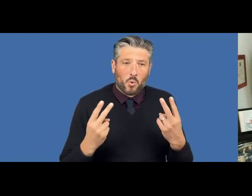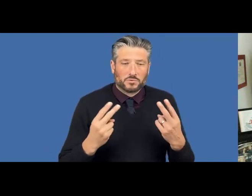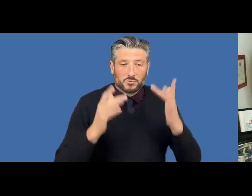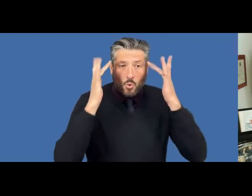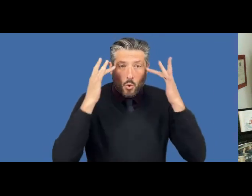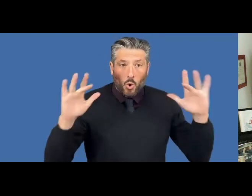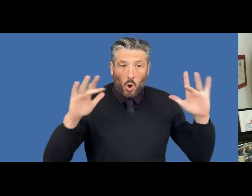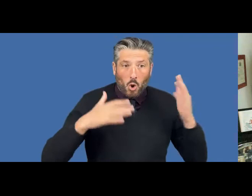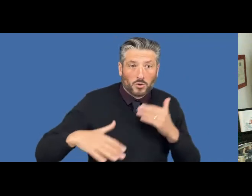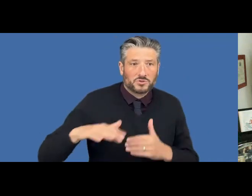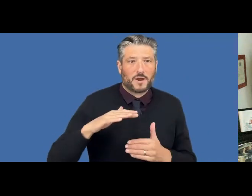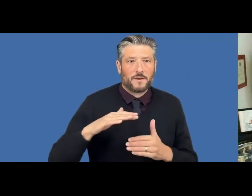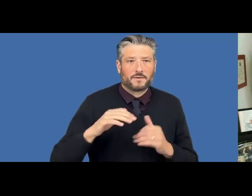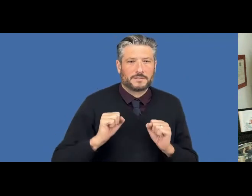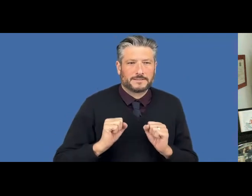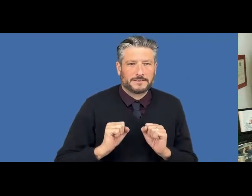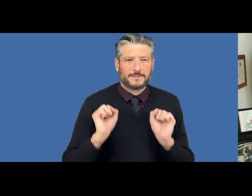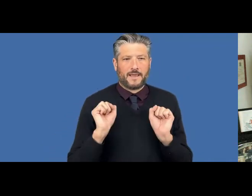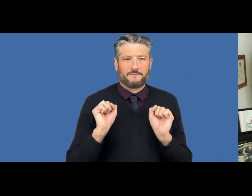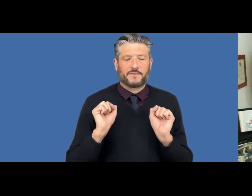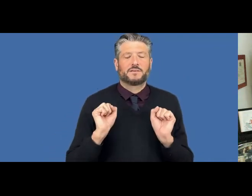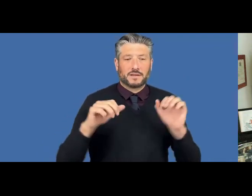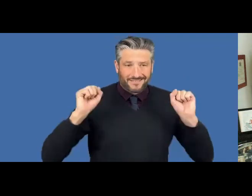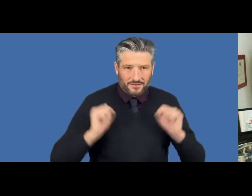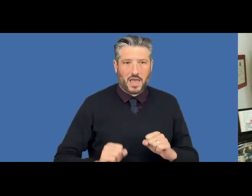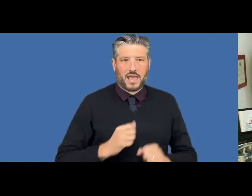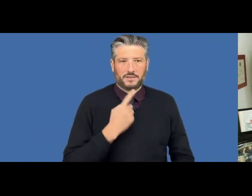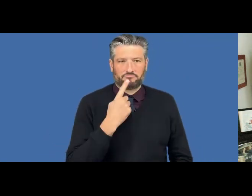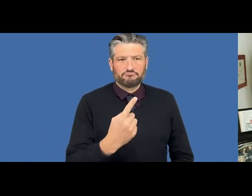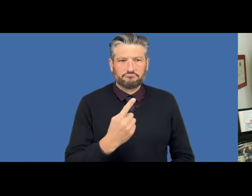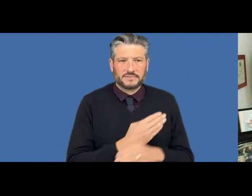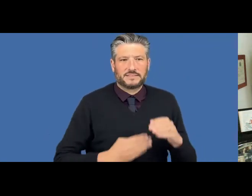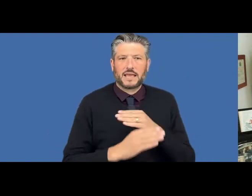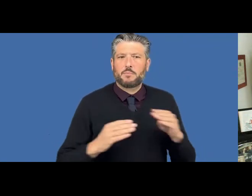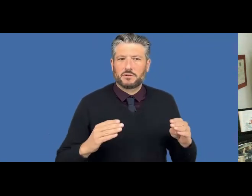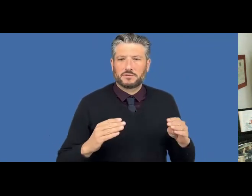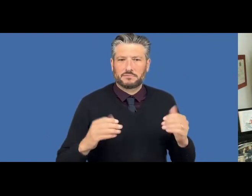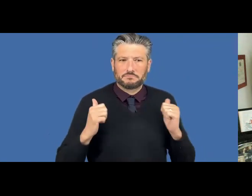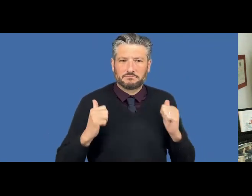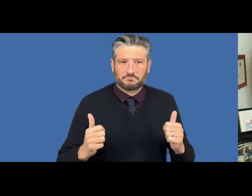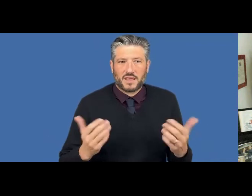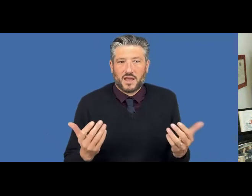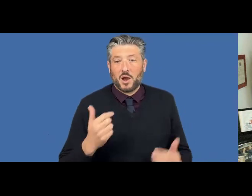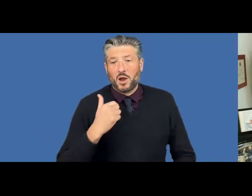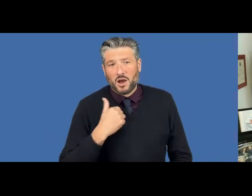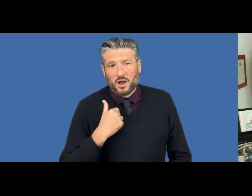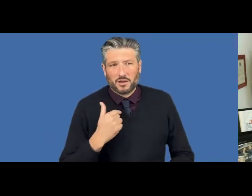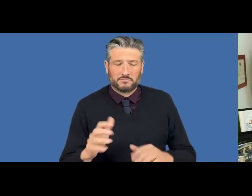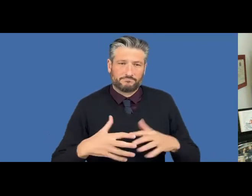that is through creating our employee resource groups or networks and